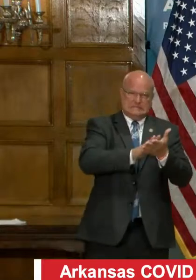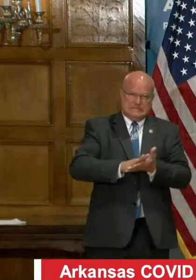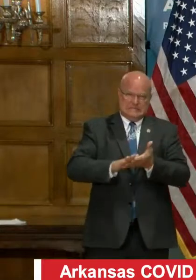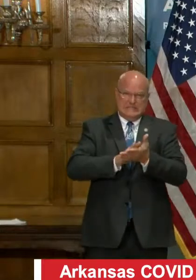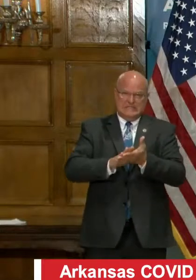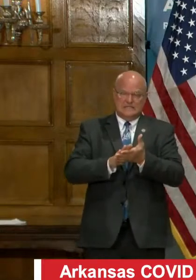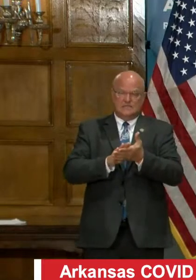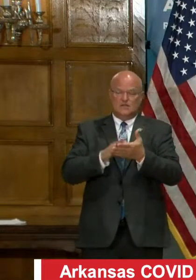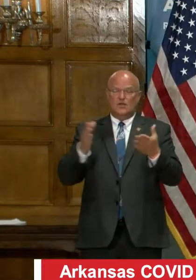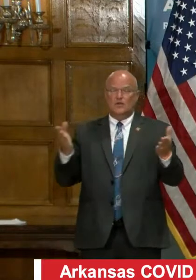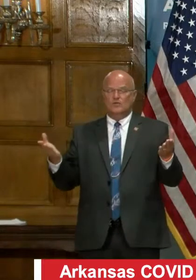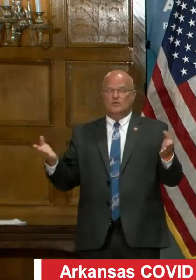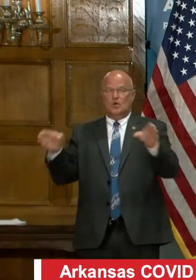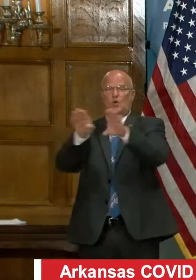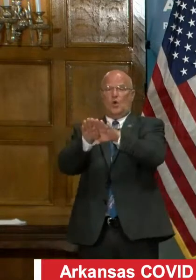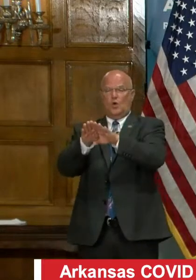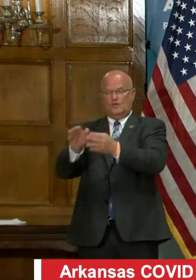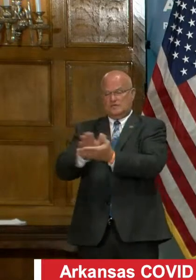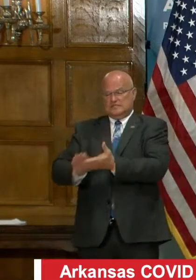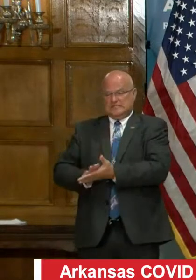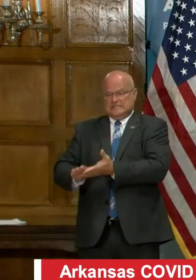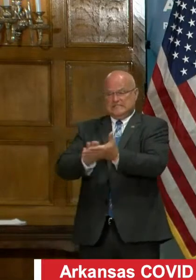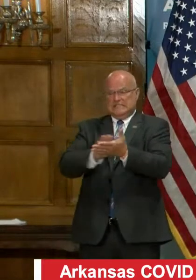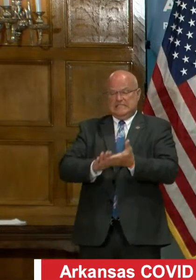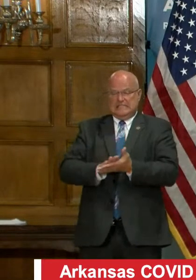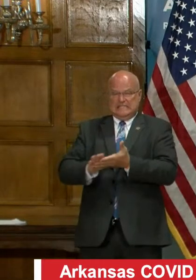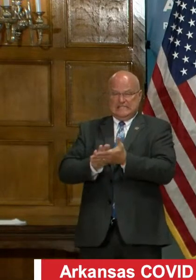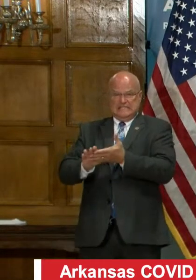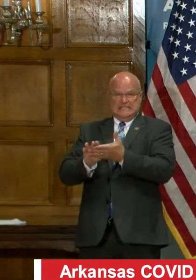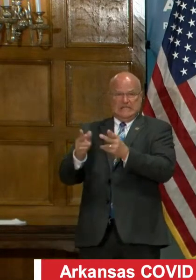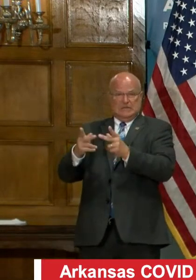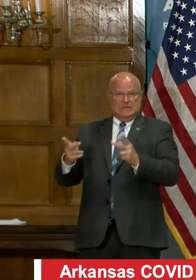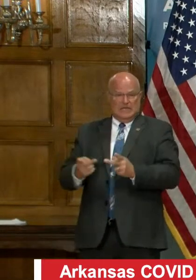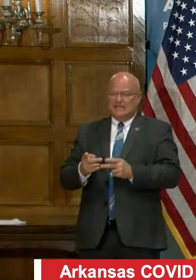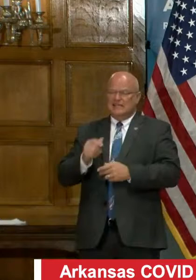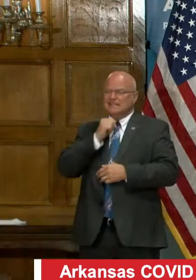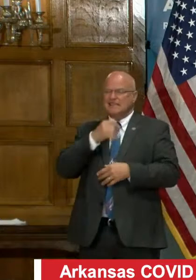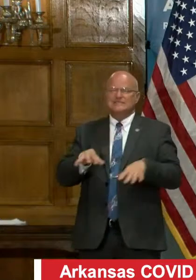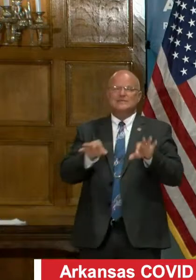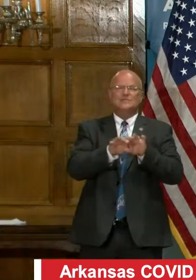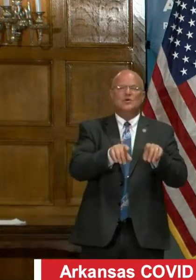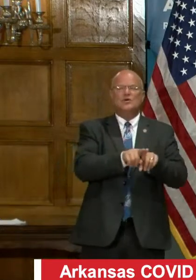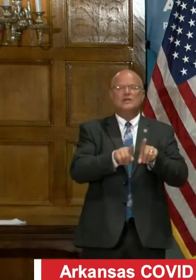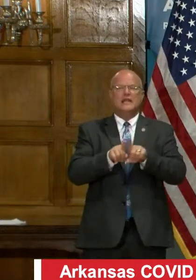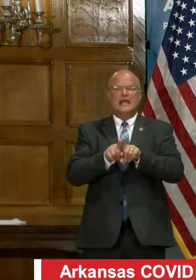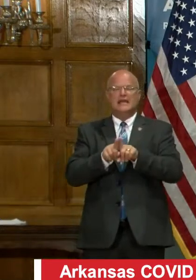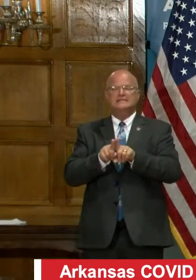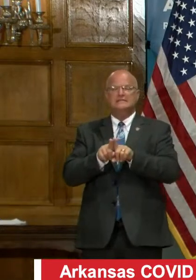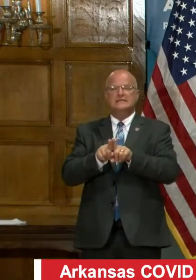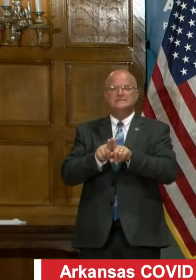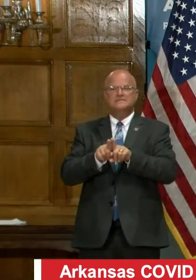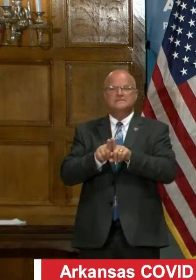so closing down a facility for deep cleansing is not as important as